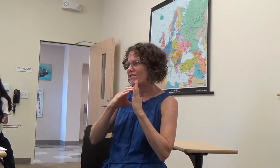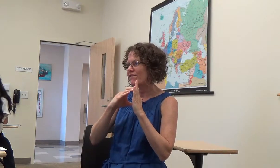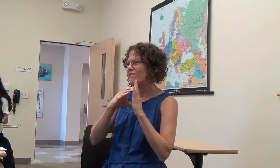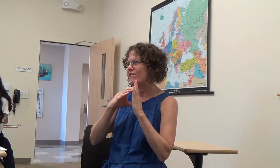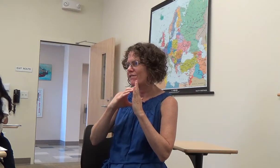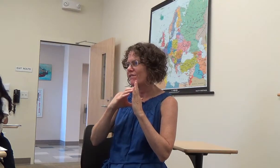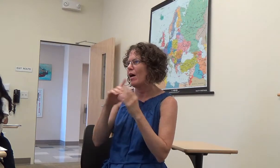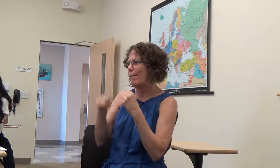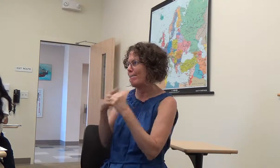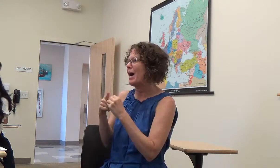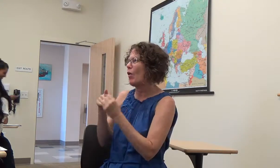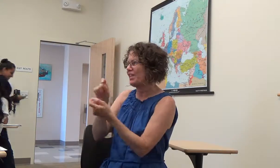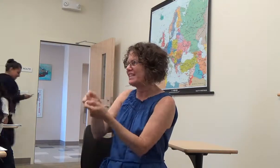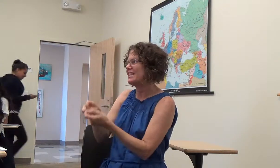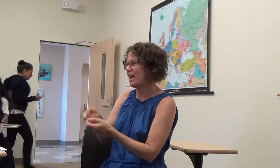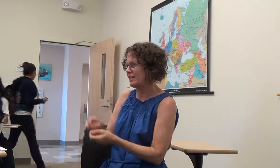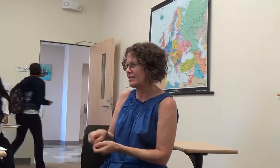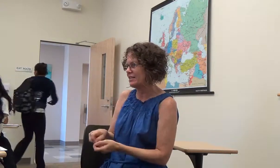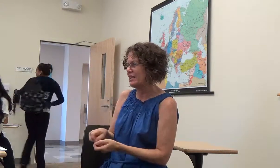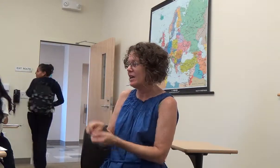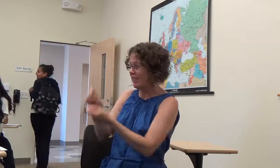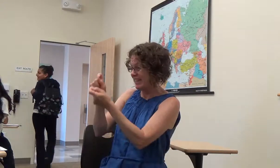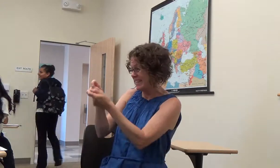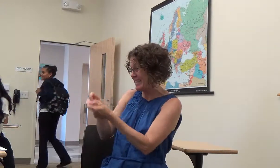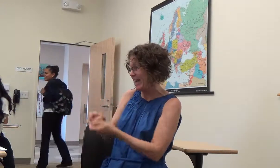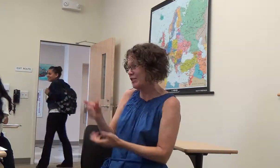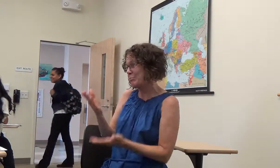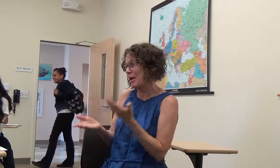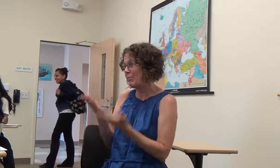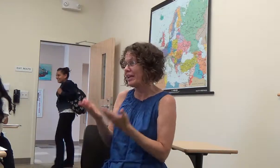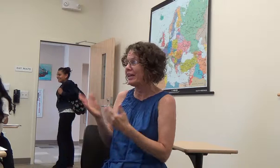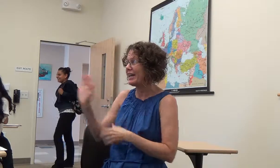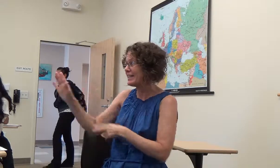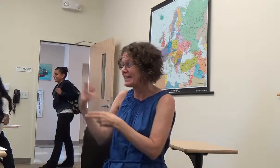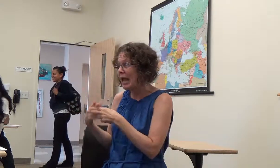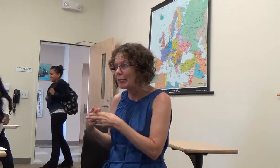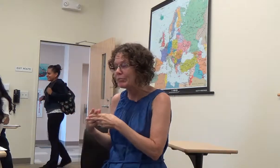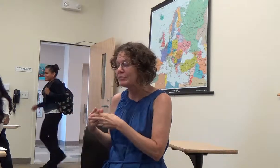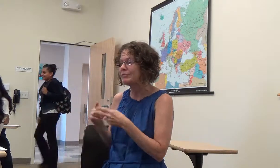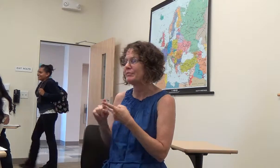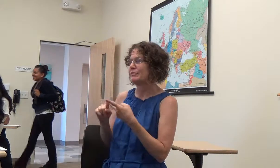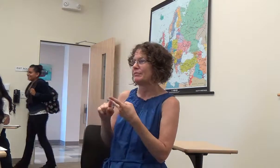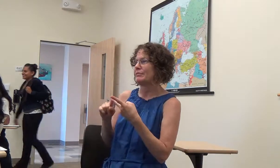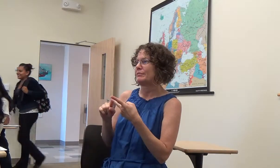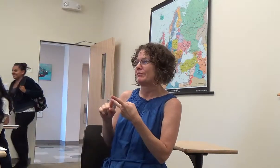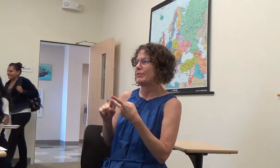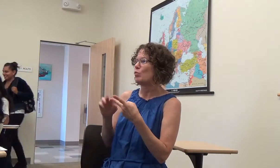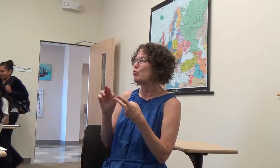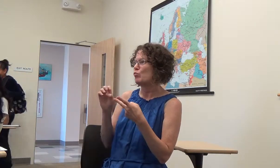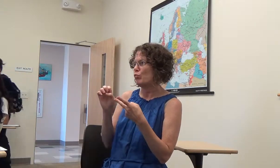So the details might be his name, Reuben,